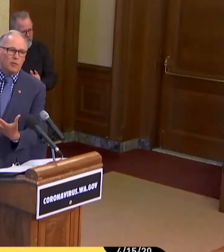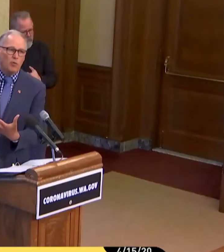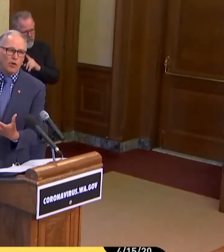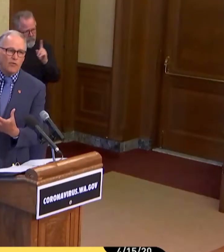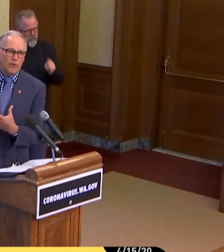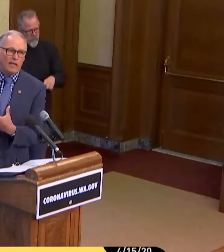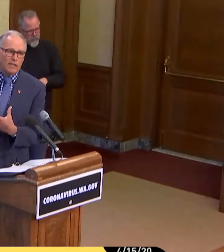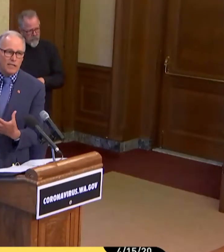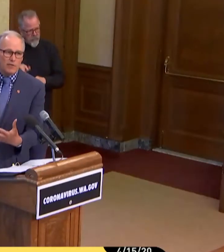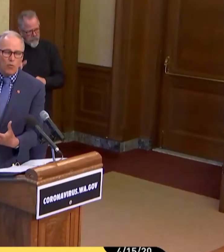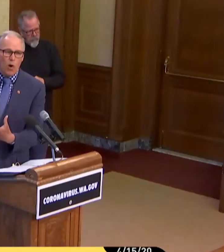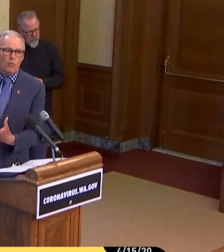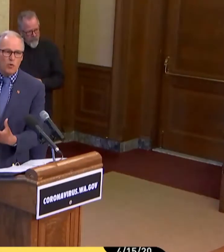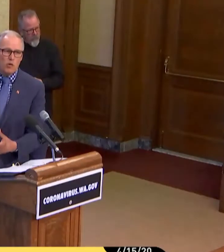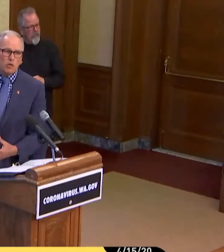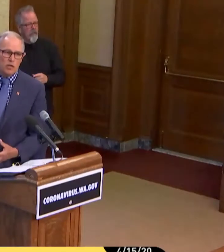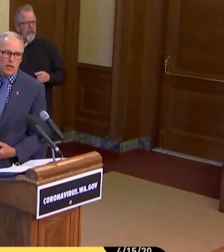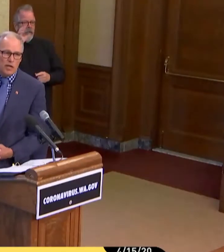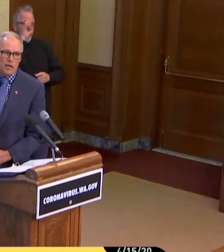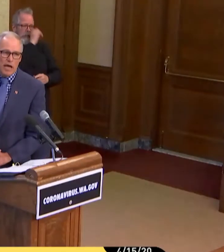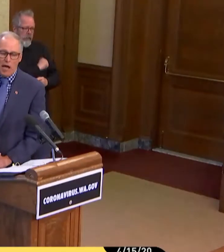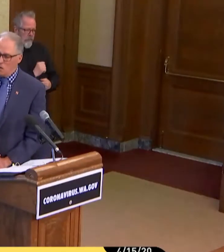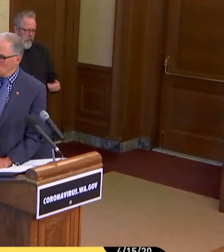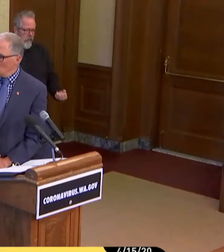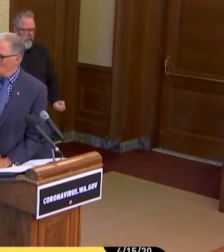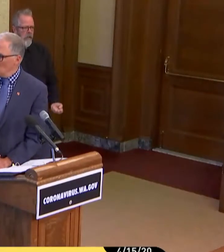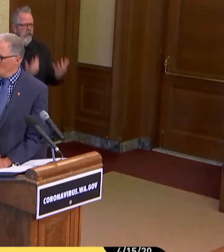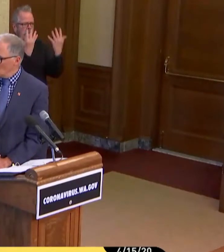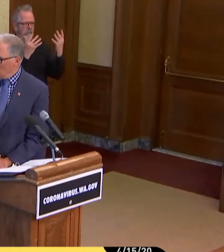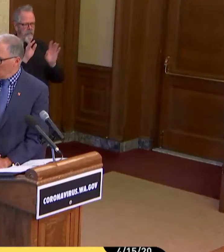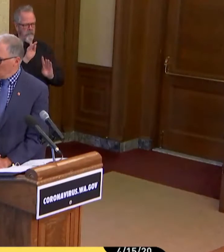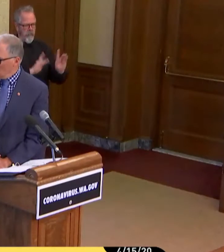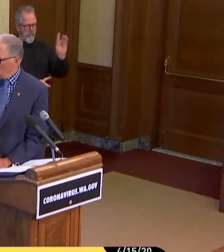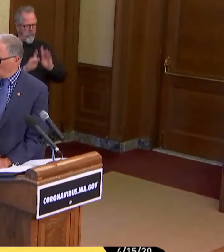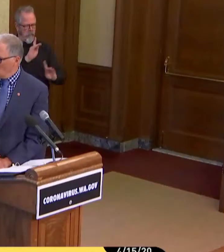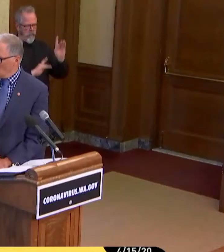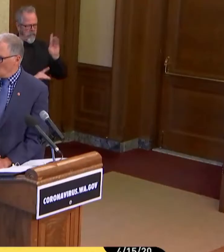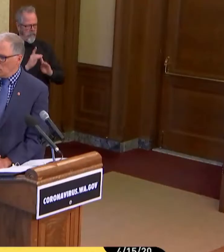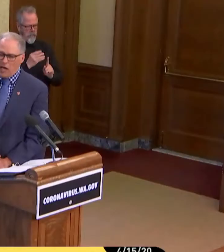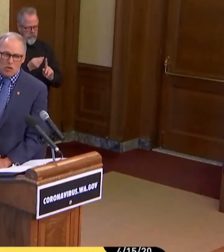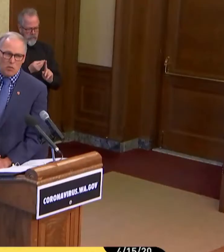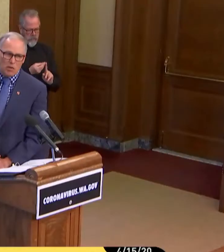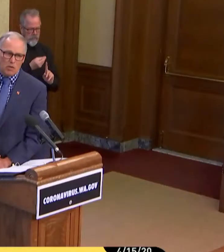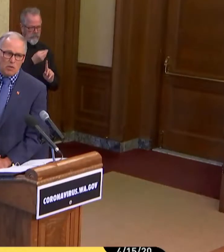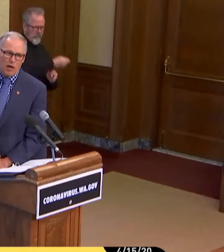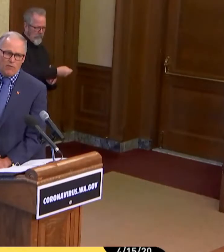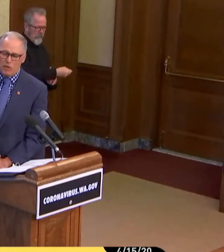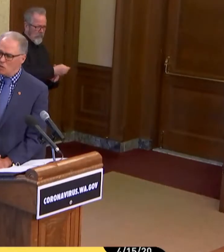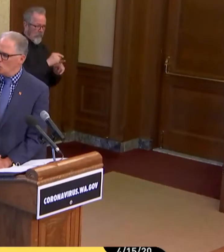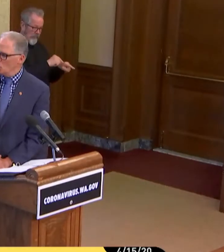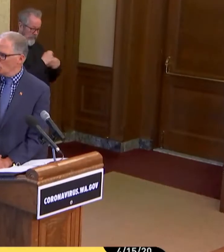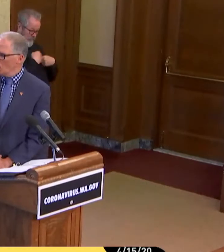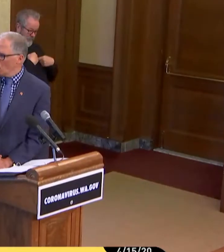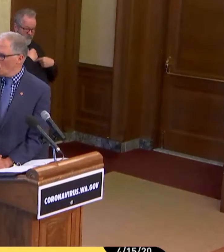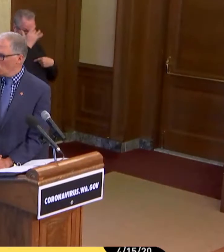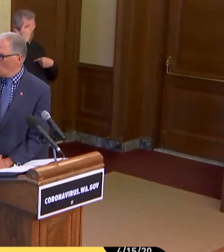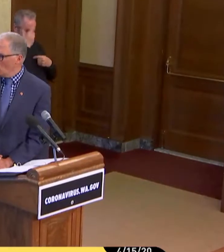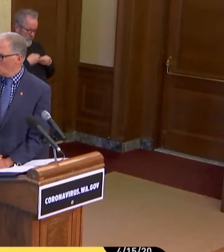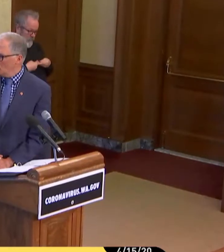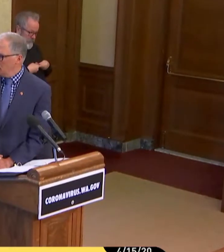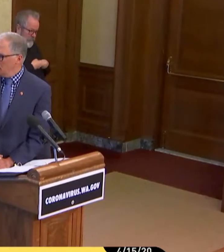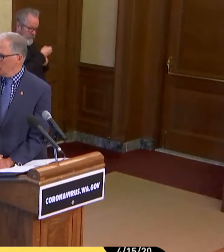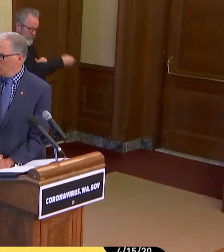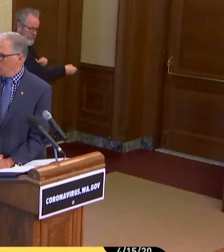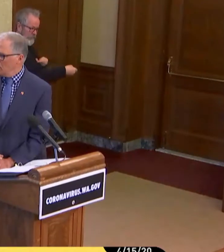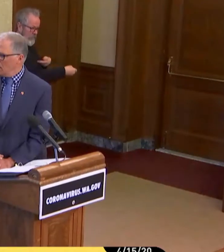many people are infected if one person has the disease. And this shows the estimates of the Institute for